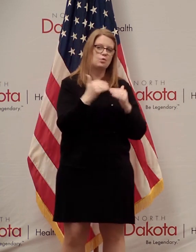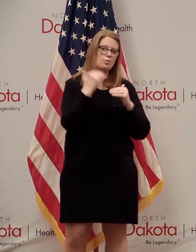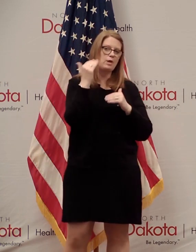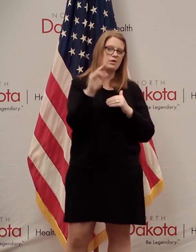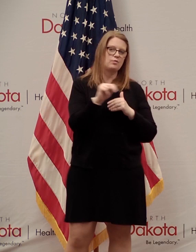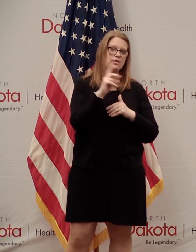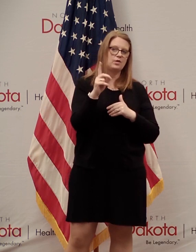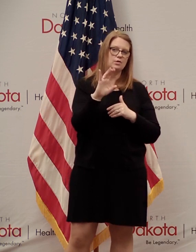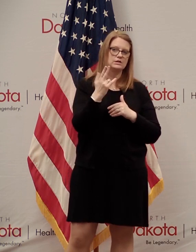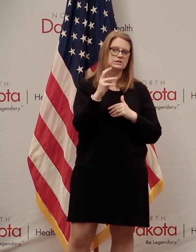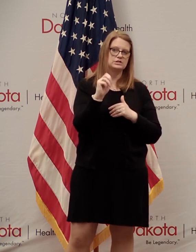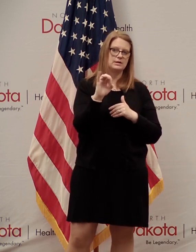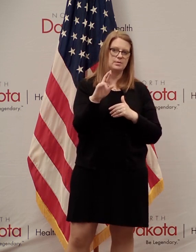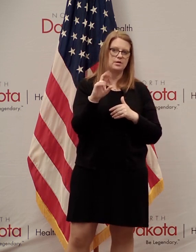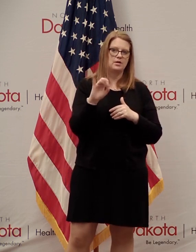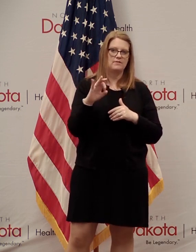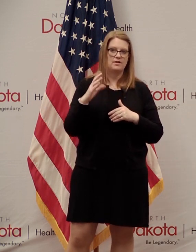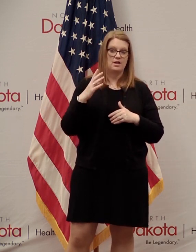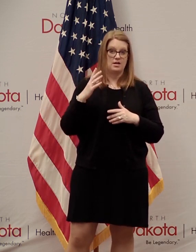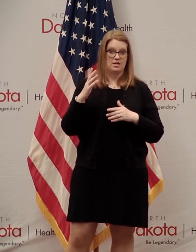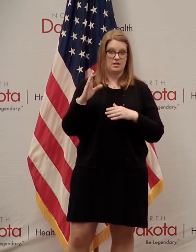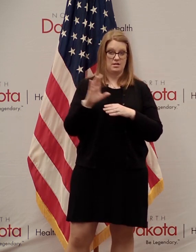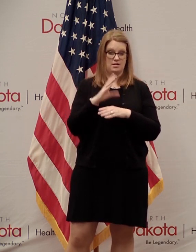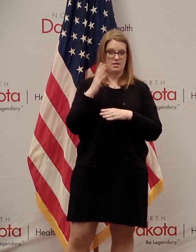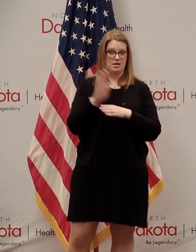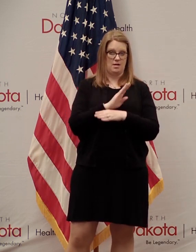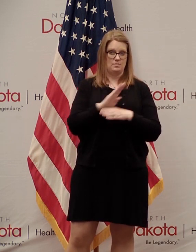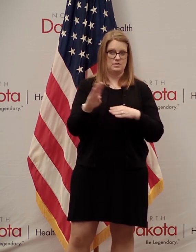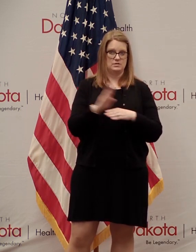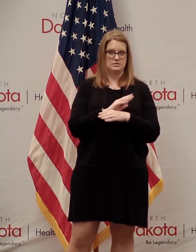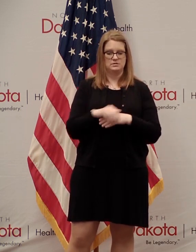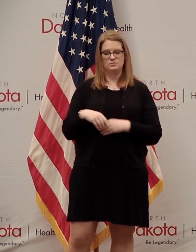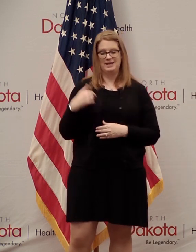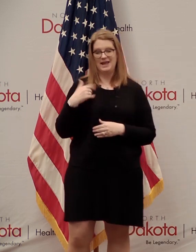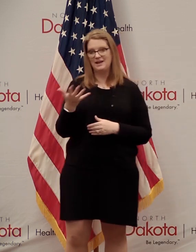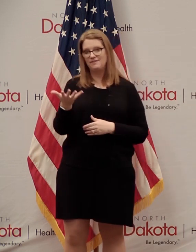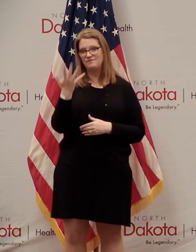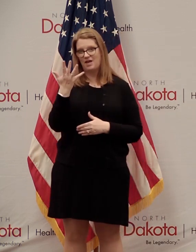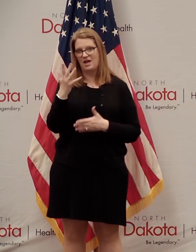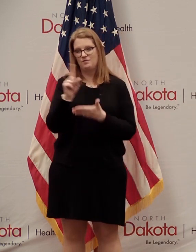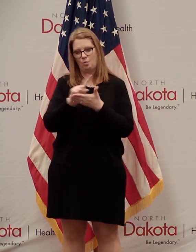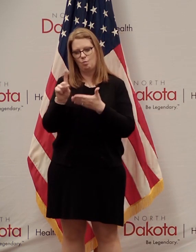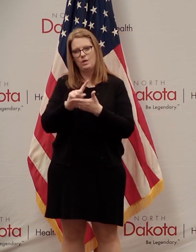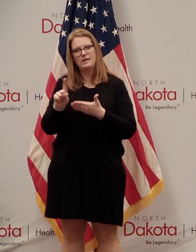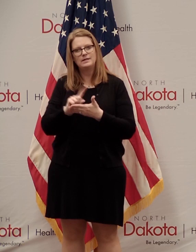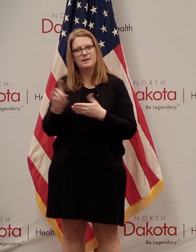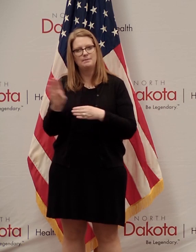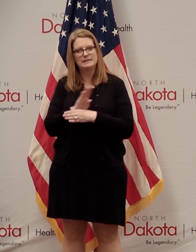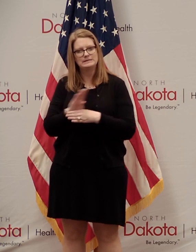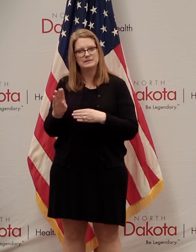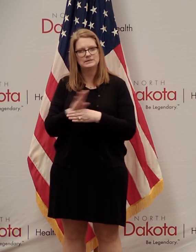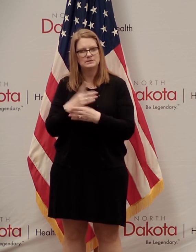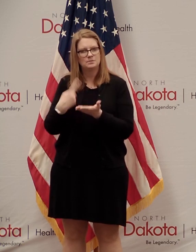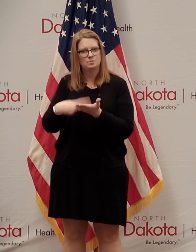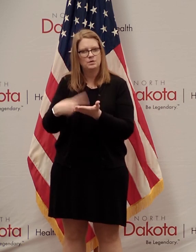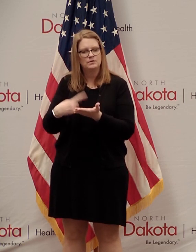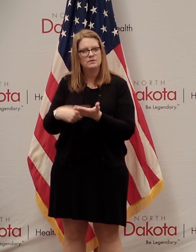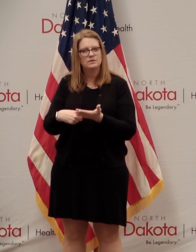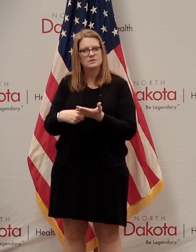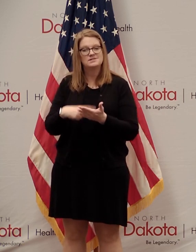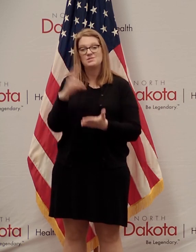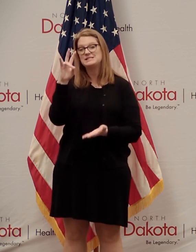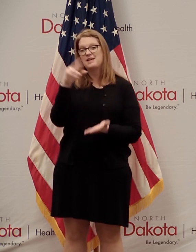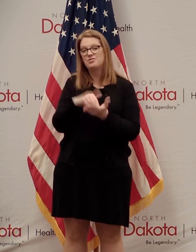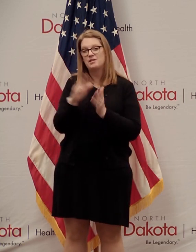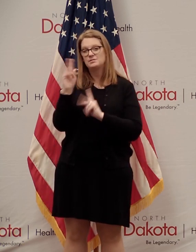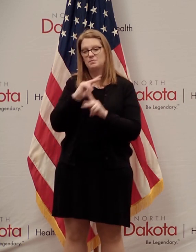served more than 7,000 people through our 5 weekly business briefings. These efforts paid off, as we learned last week